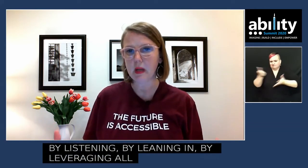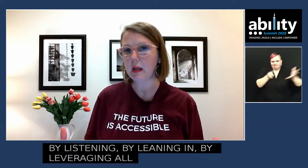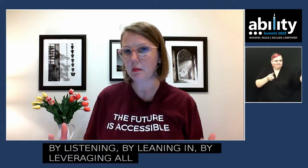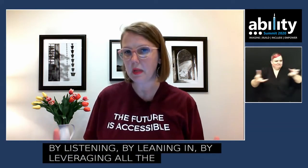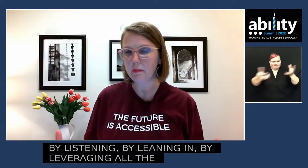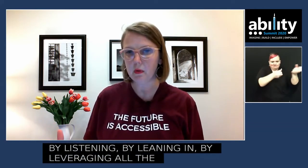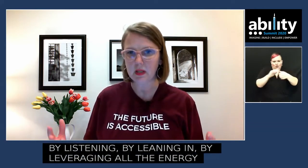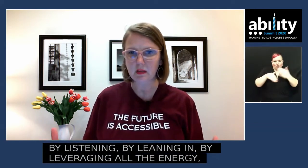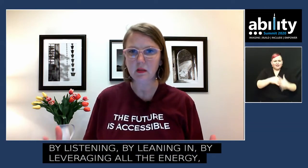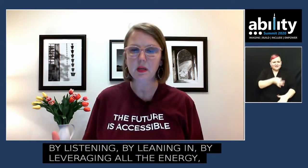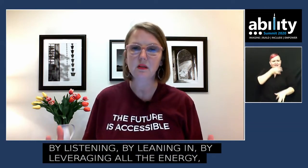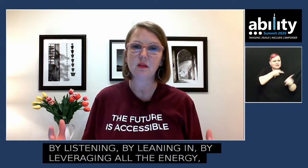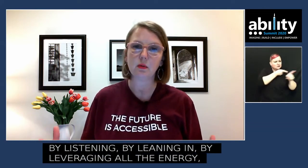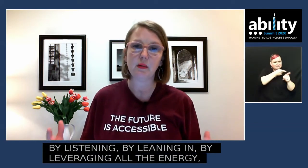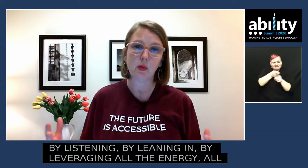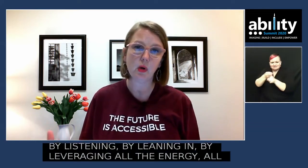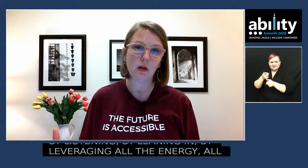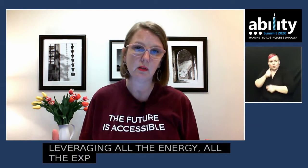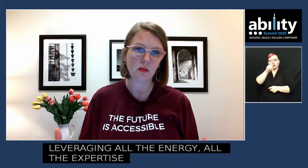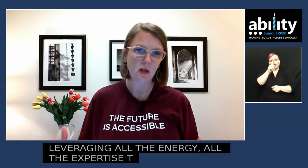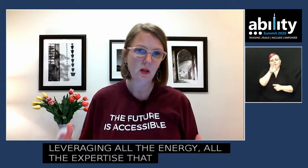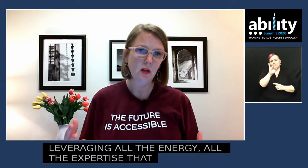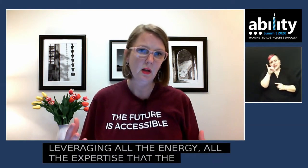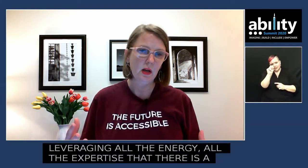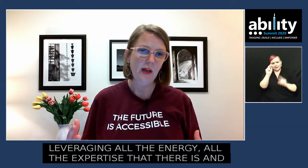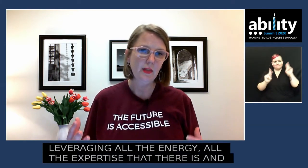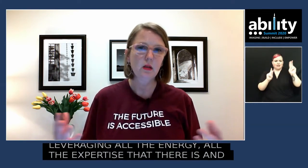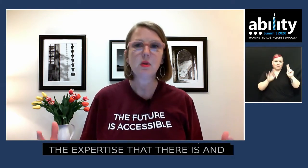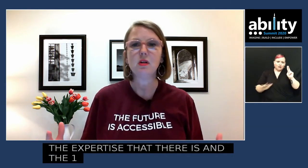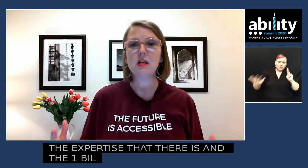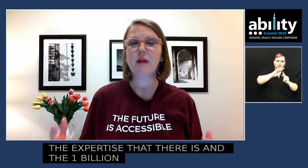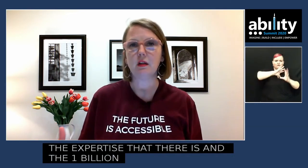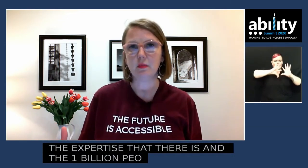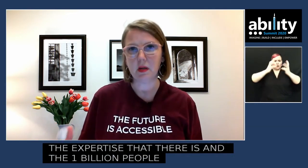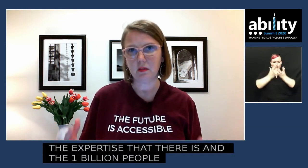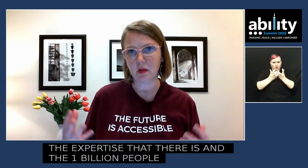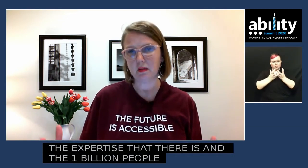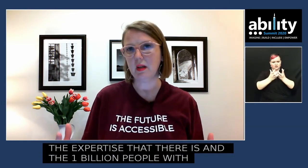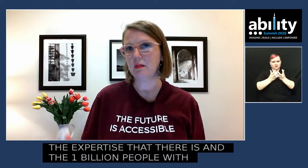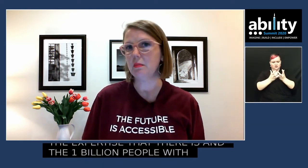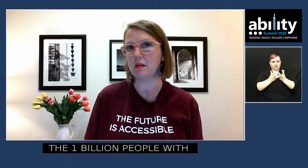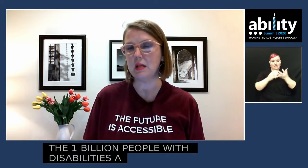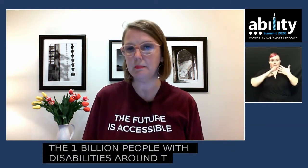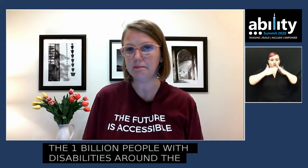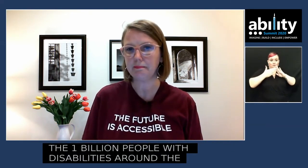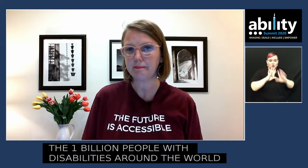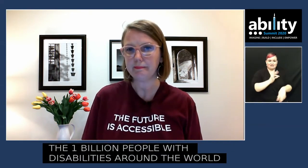in the 1 billion people with disabilities around the world, and the community of experts on